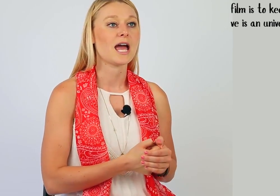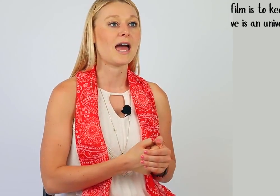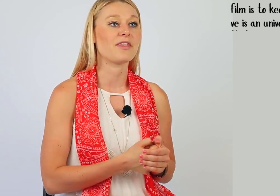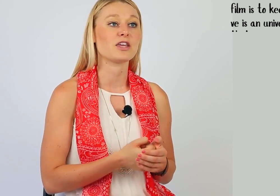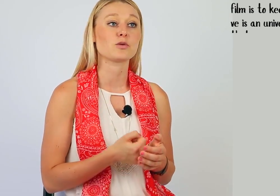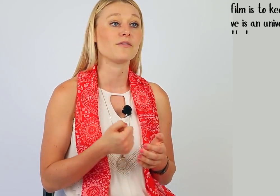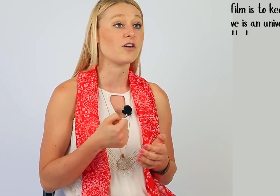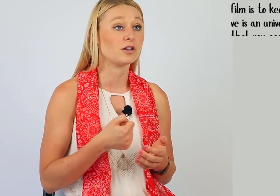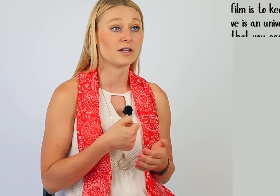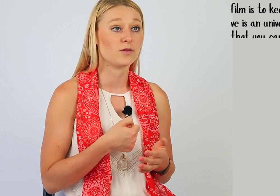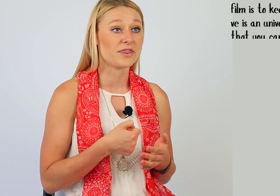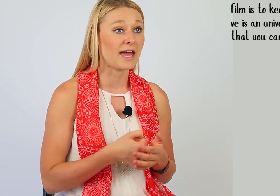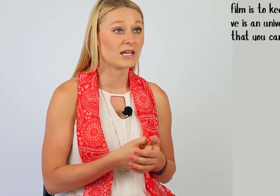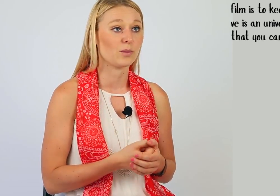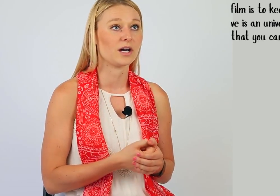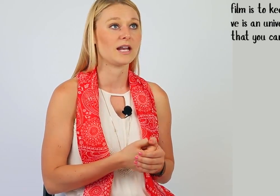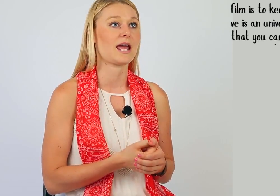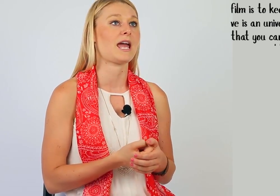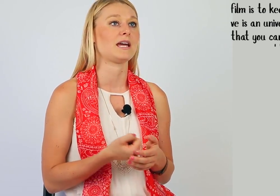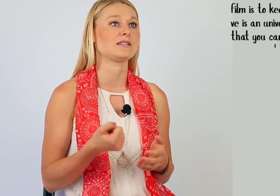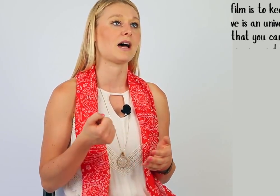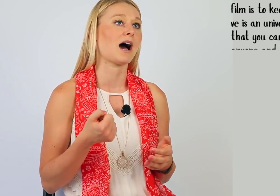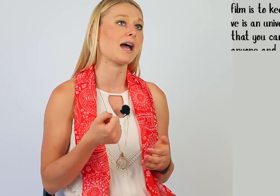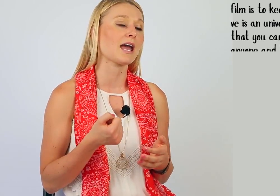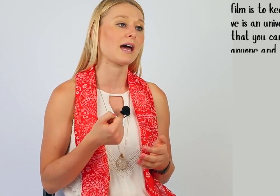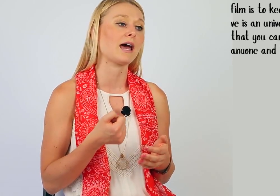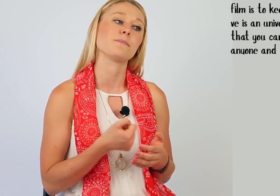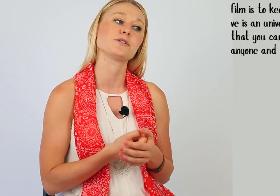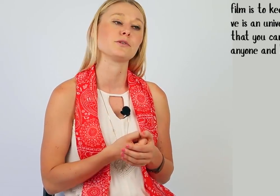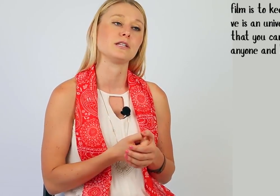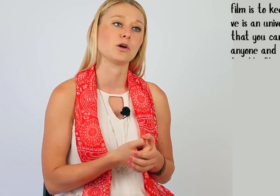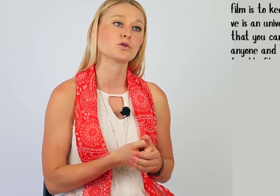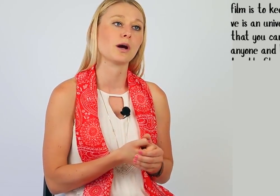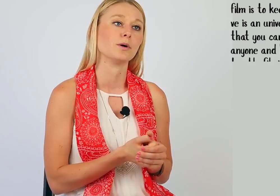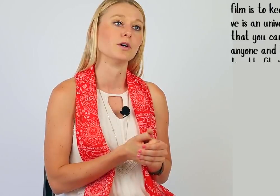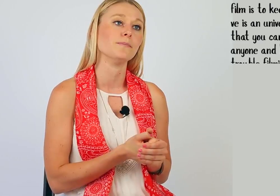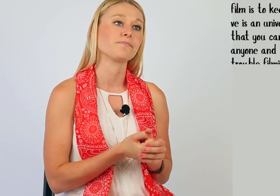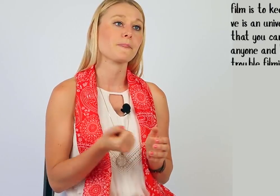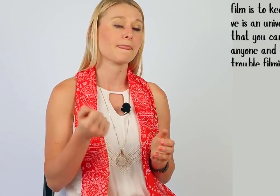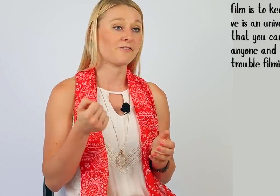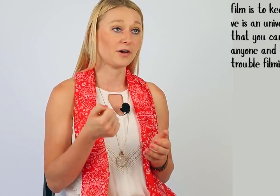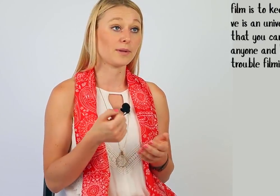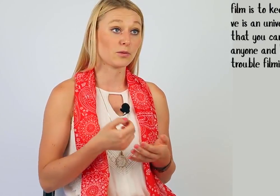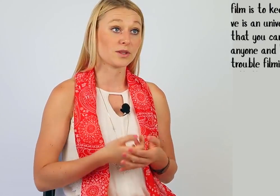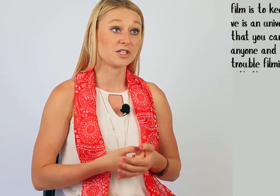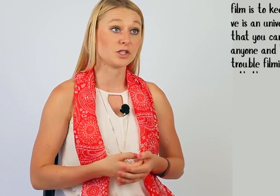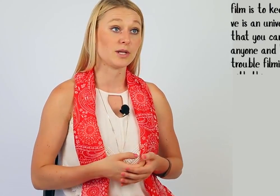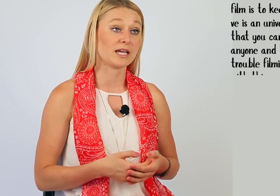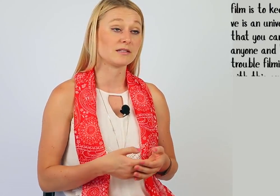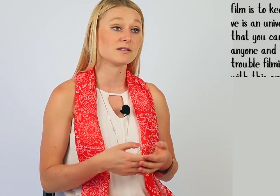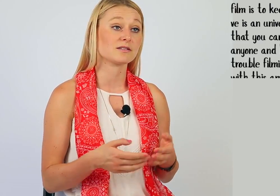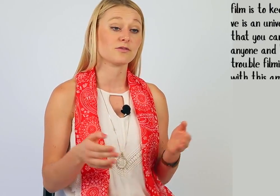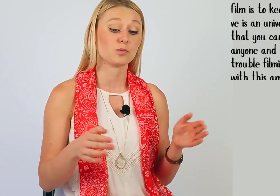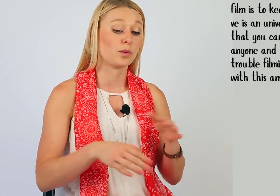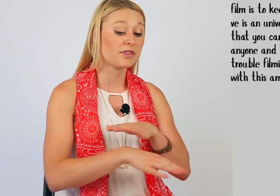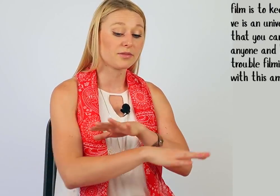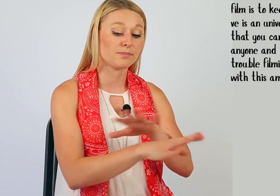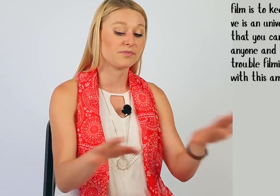and that you can fall in love with anyone. And I had absolutely no trouble filming with the 2 days with